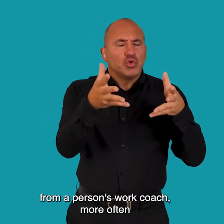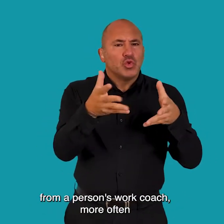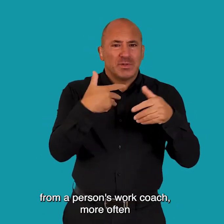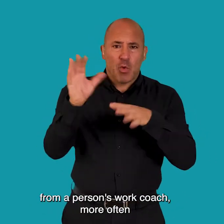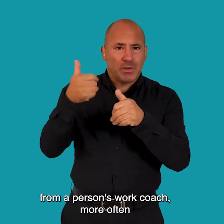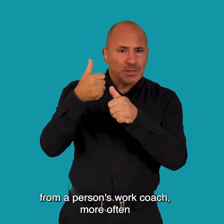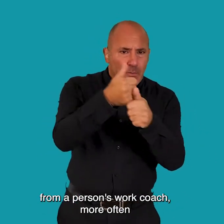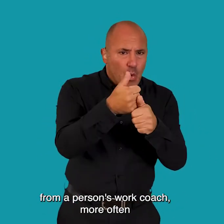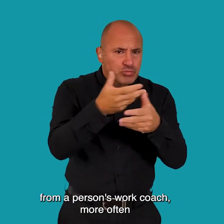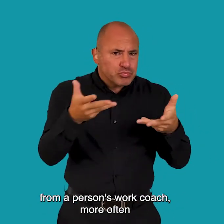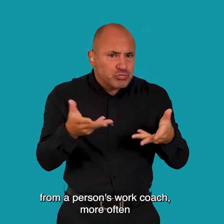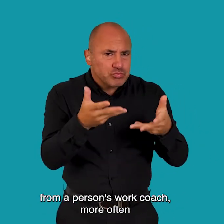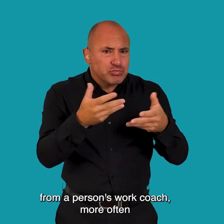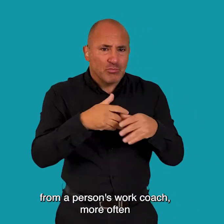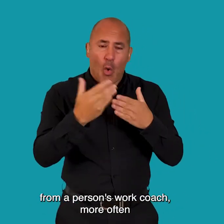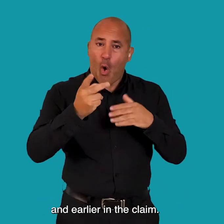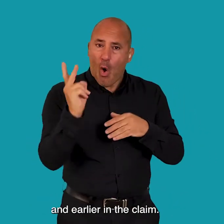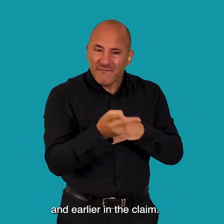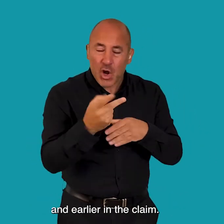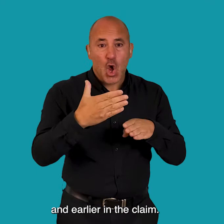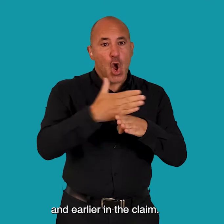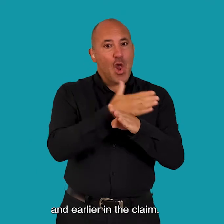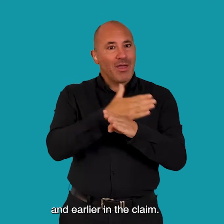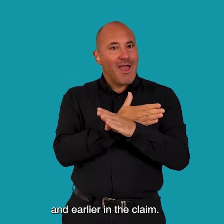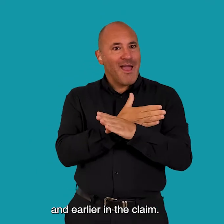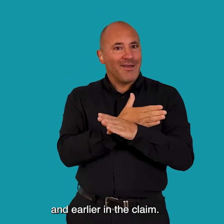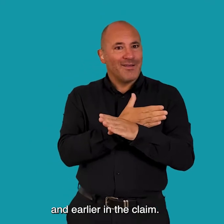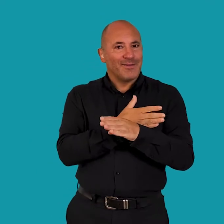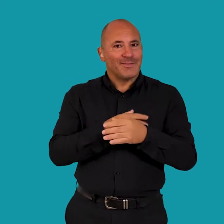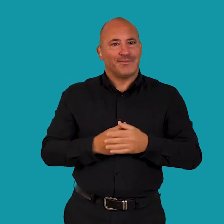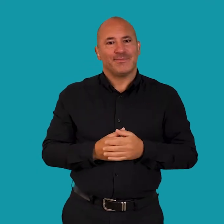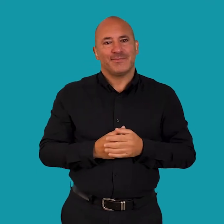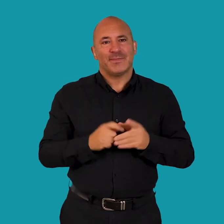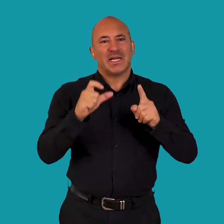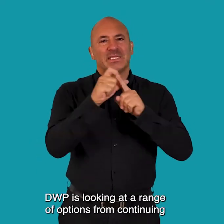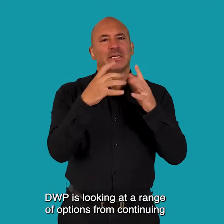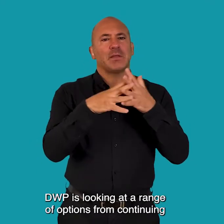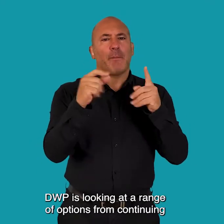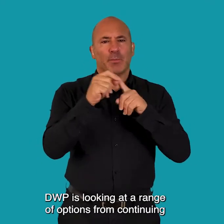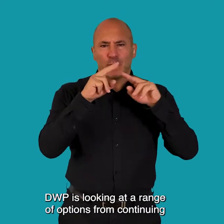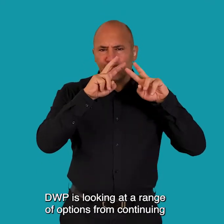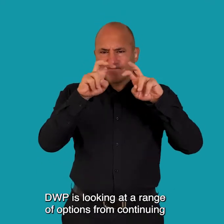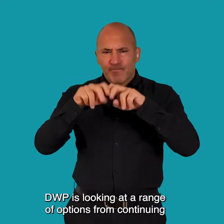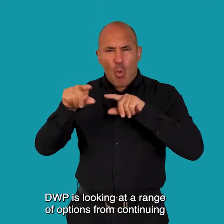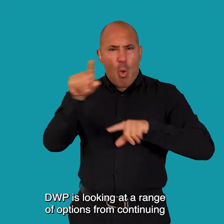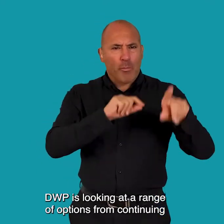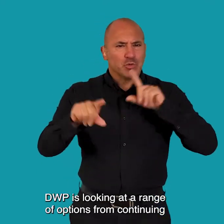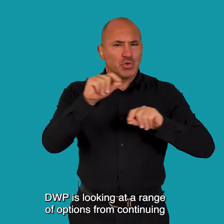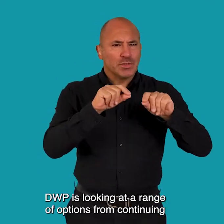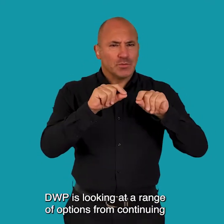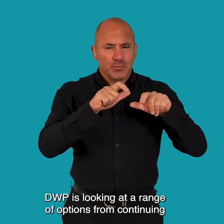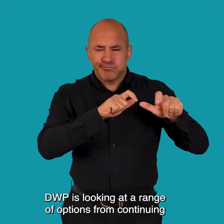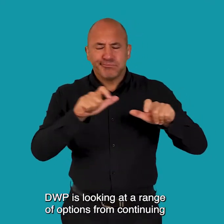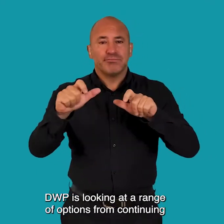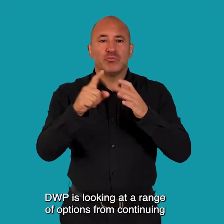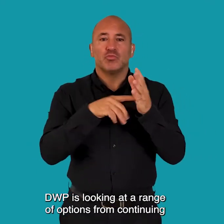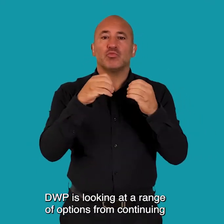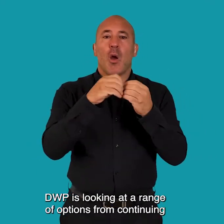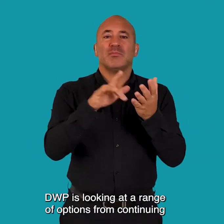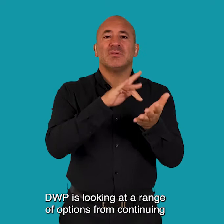work coach, more often and earlier in the claim. DWP is looking at a range of options, from continuing to